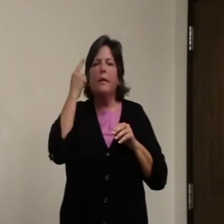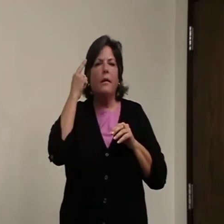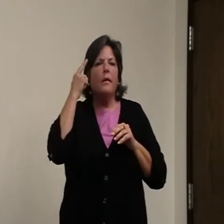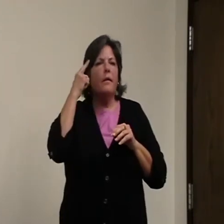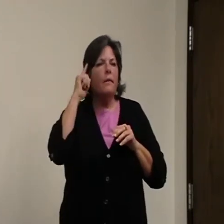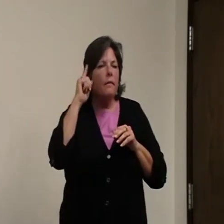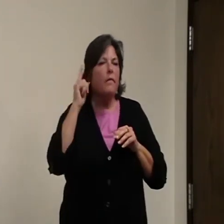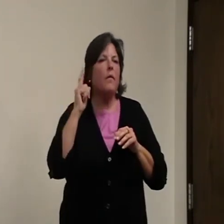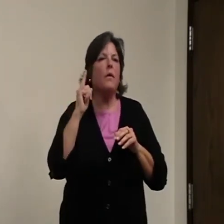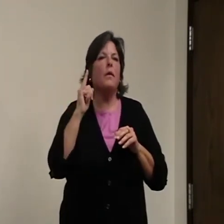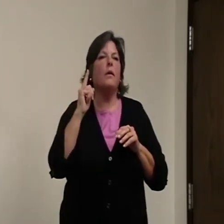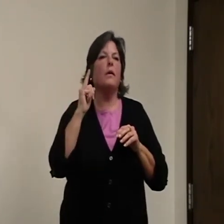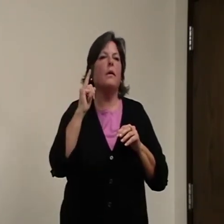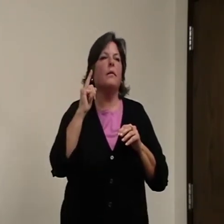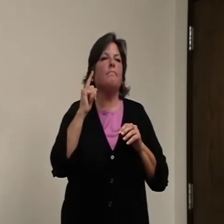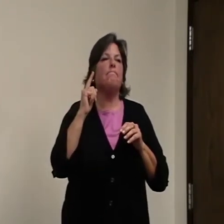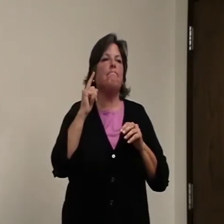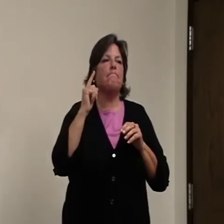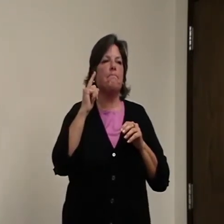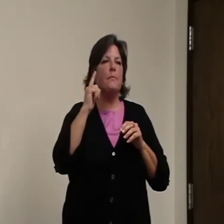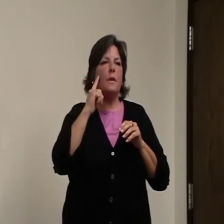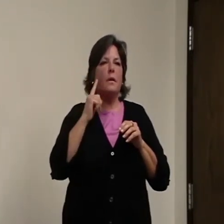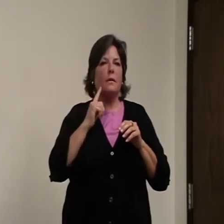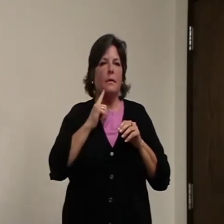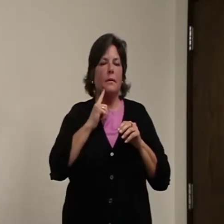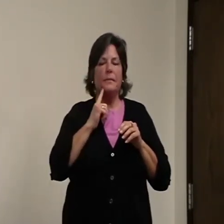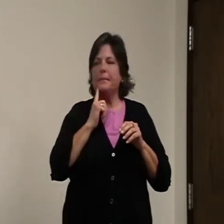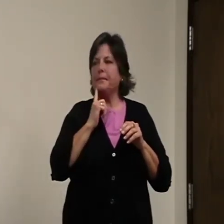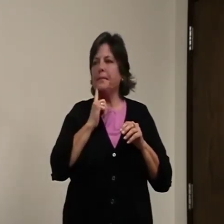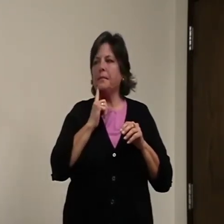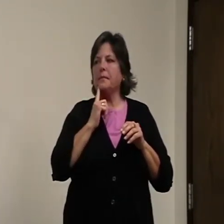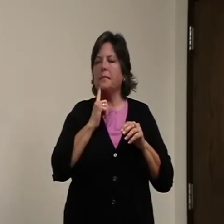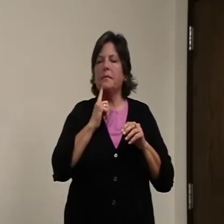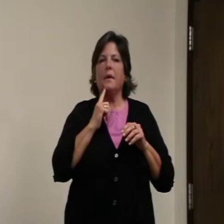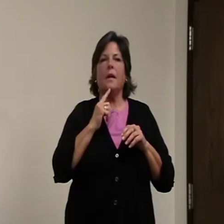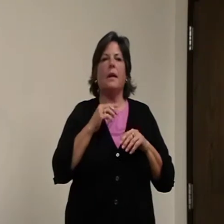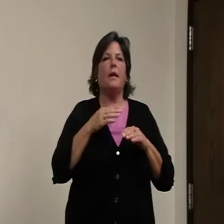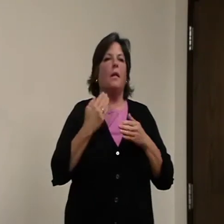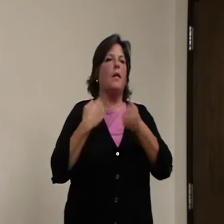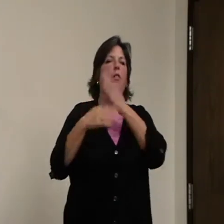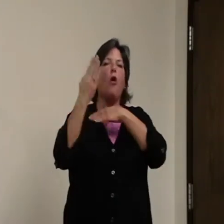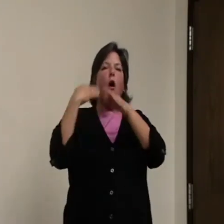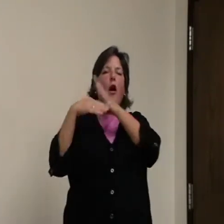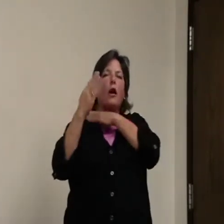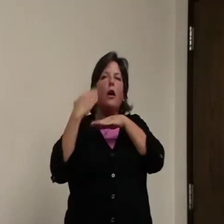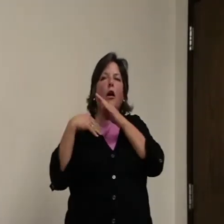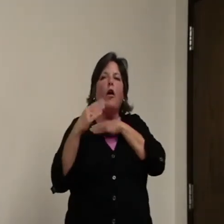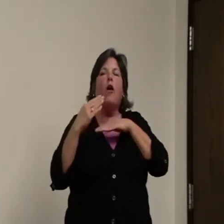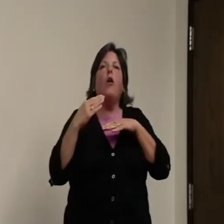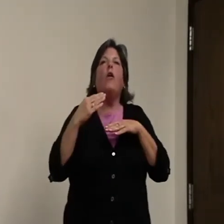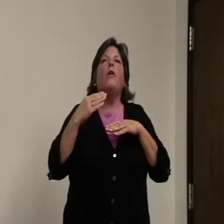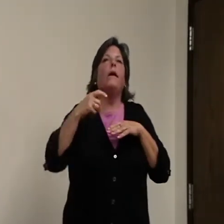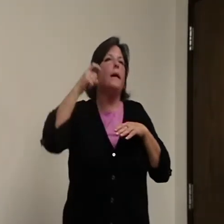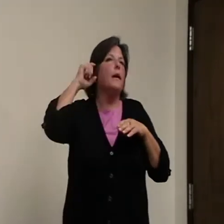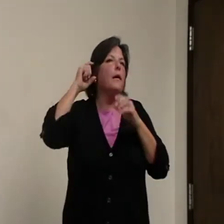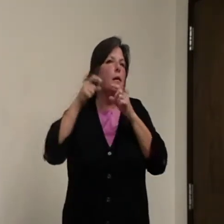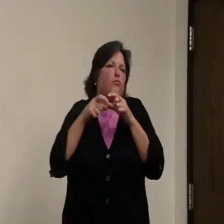to provide that power in a smaller package. It used to be the bigger the hearing aid, the more the power. But we can't say that as